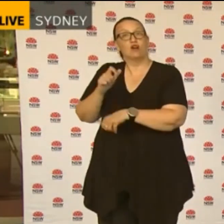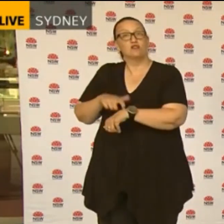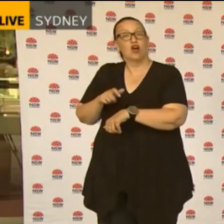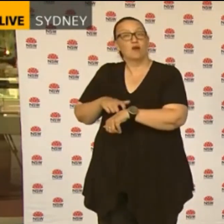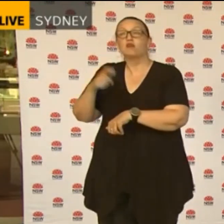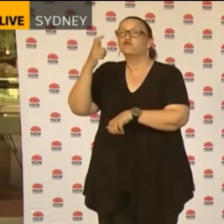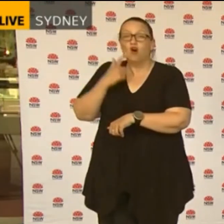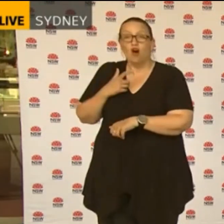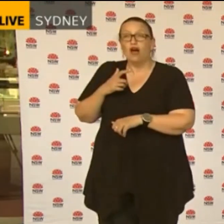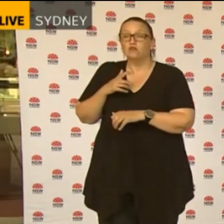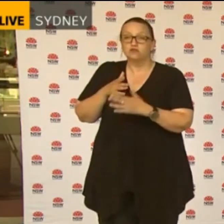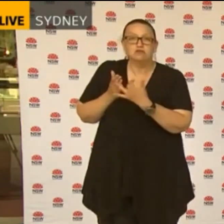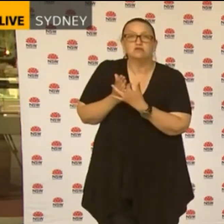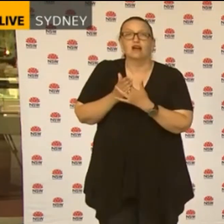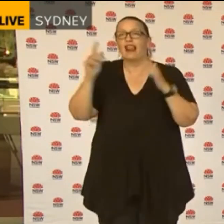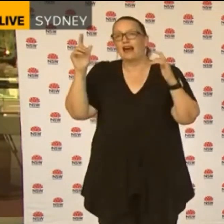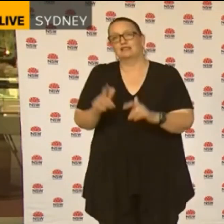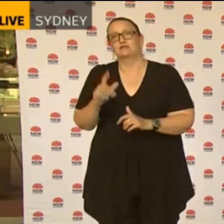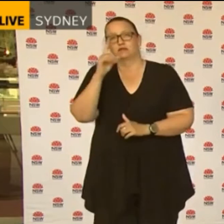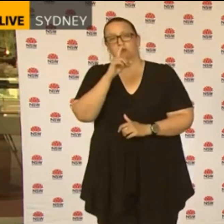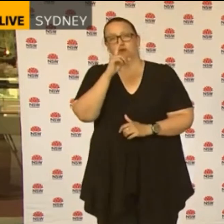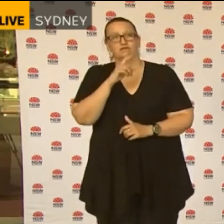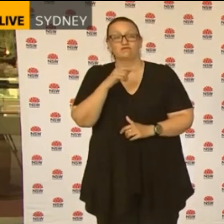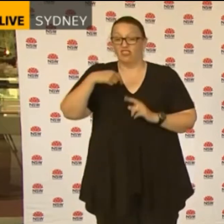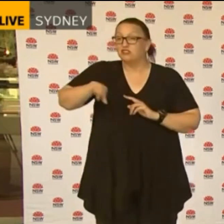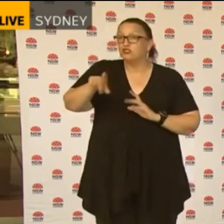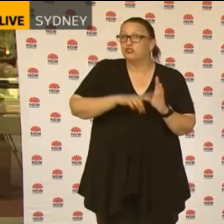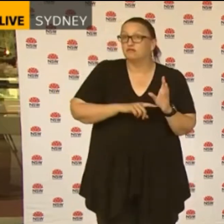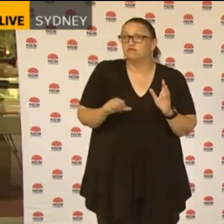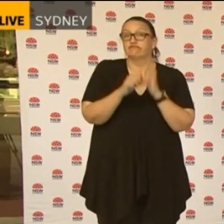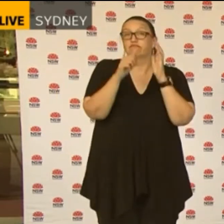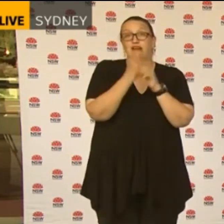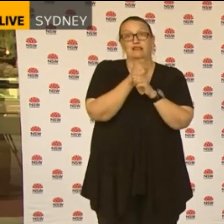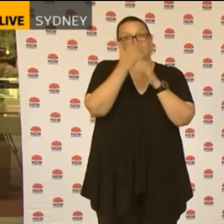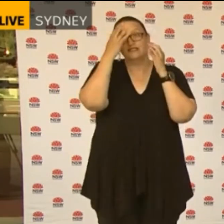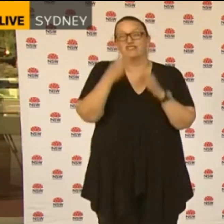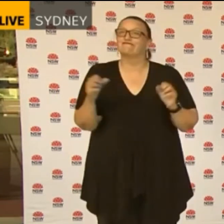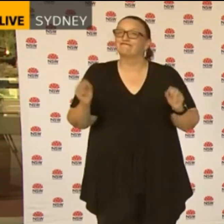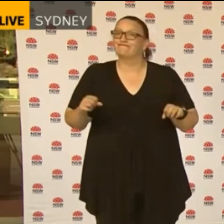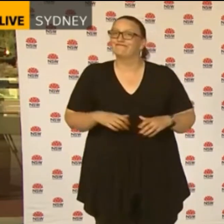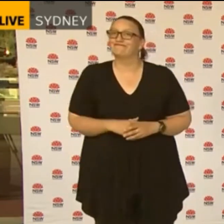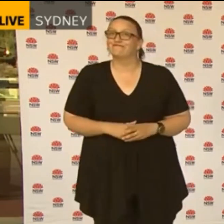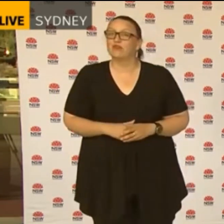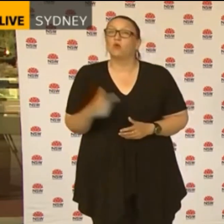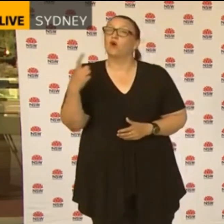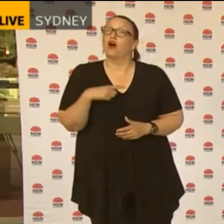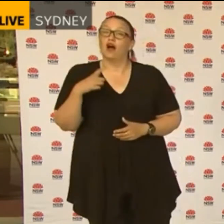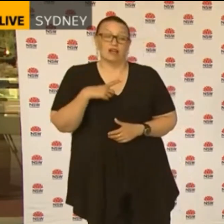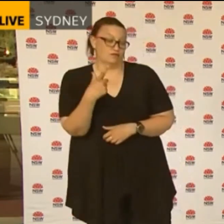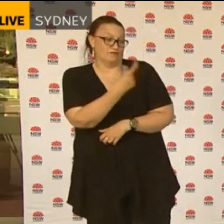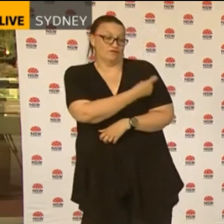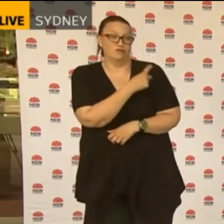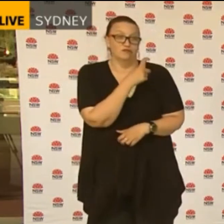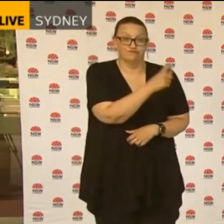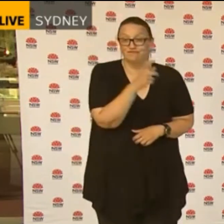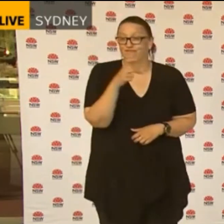virus at bay. And these difficult decisions are going to get even more difficult this year, because whilst you're having a vaccine rollout, you still